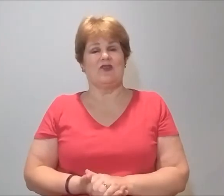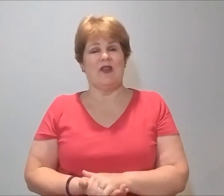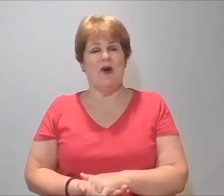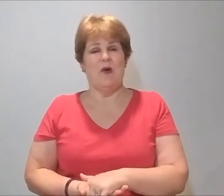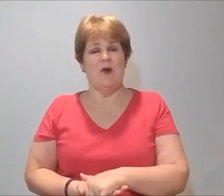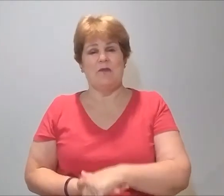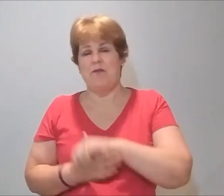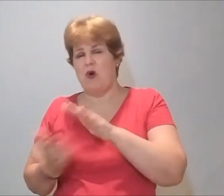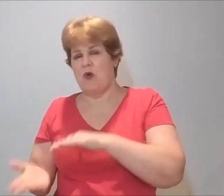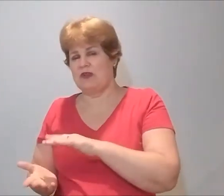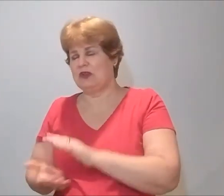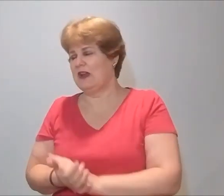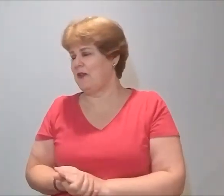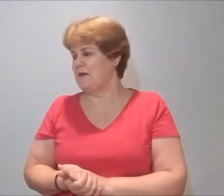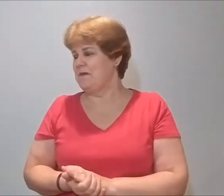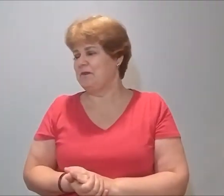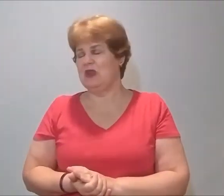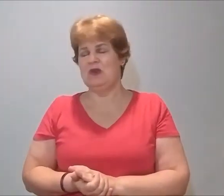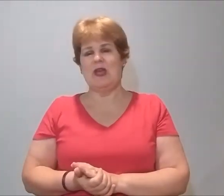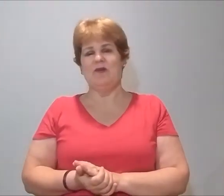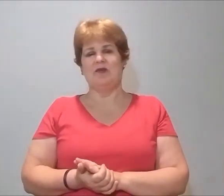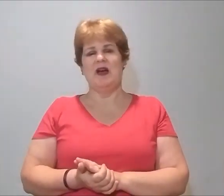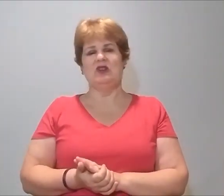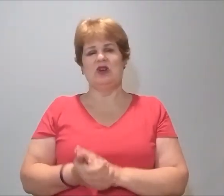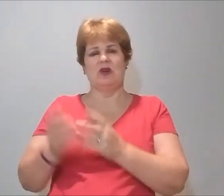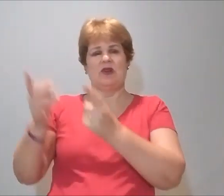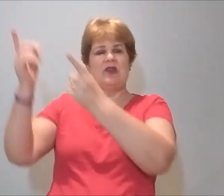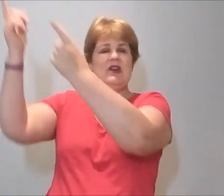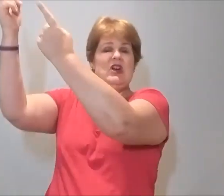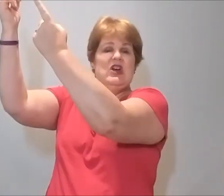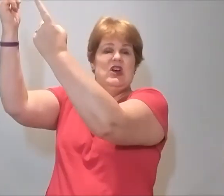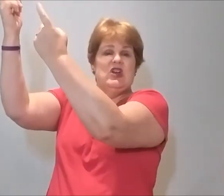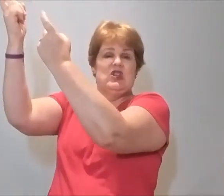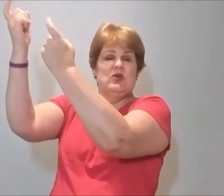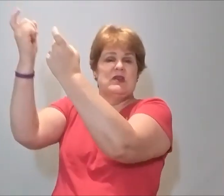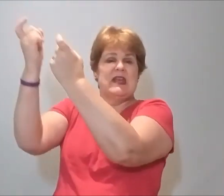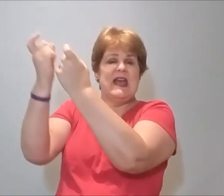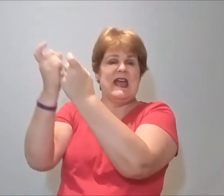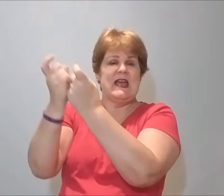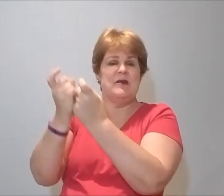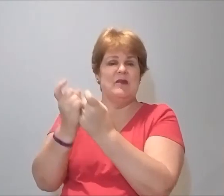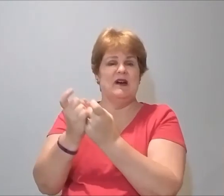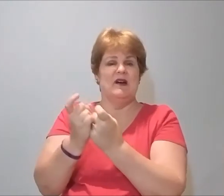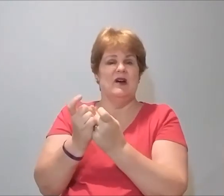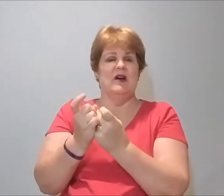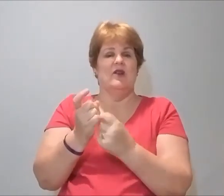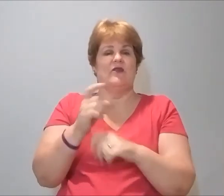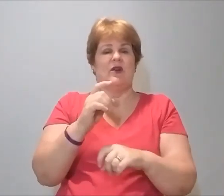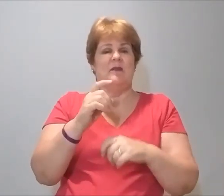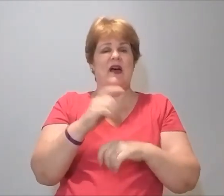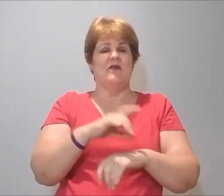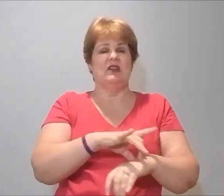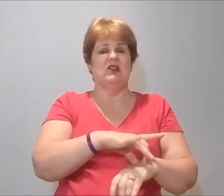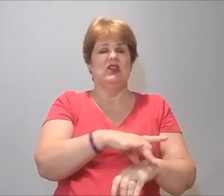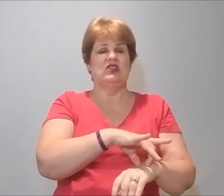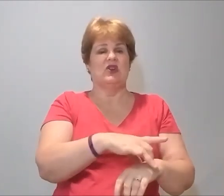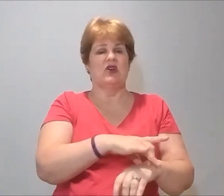the whole chorus together. You came from heaven to earth. You came from heaven to